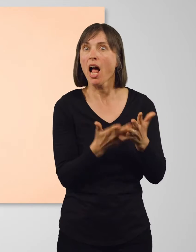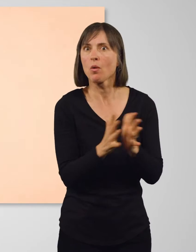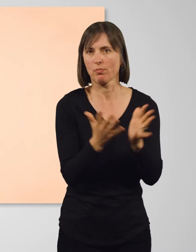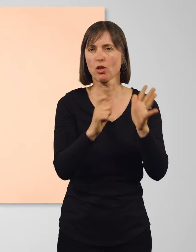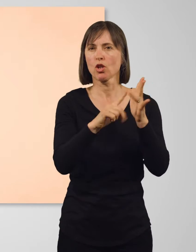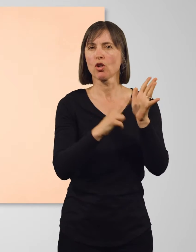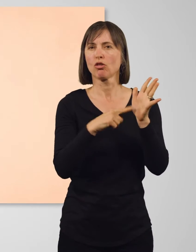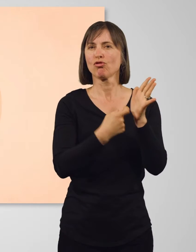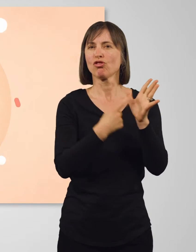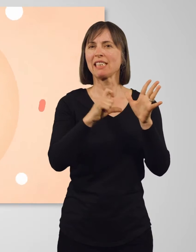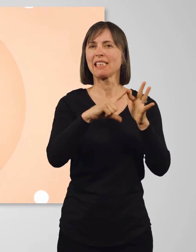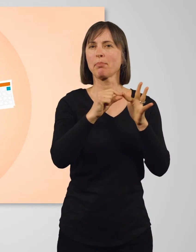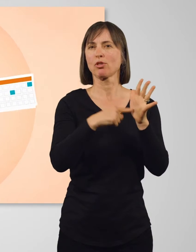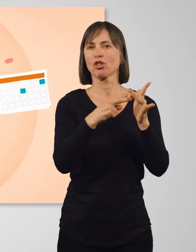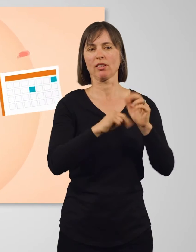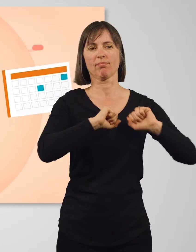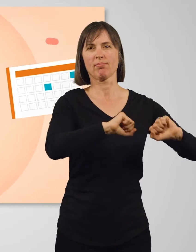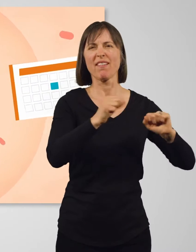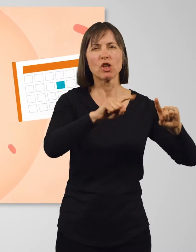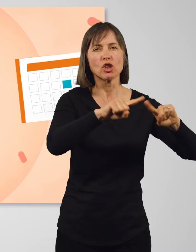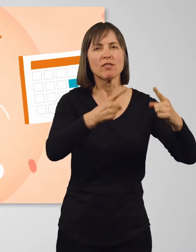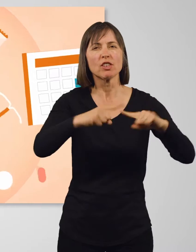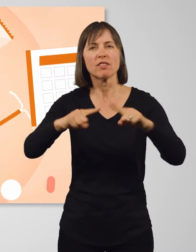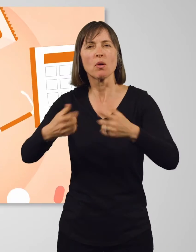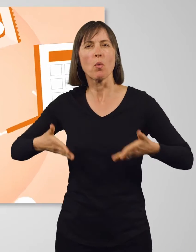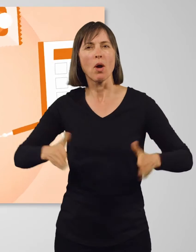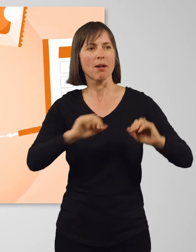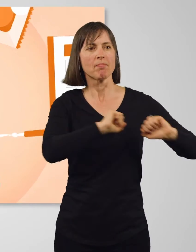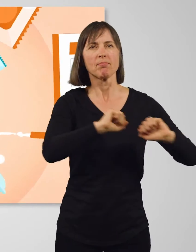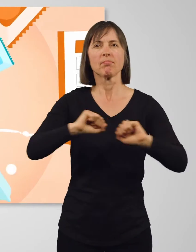getting pregnant by using contraception methods.